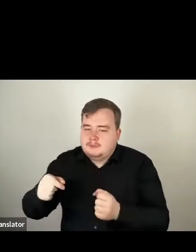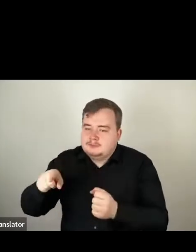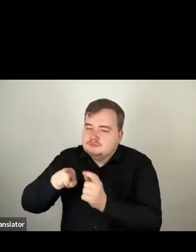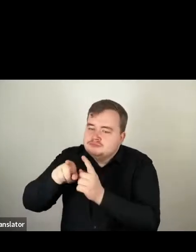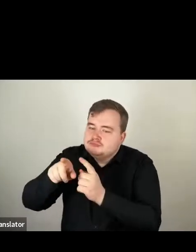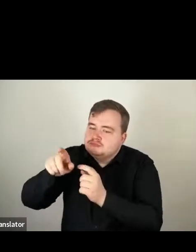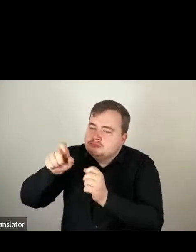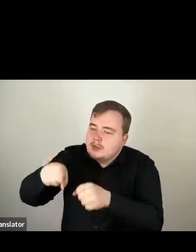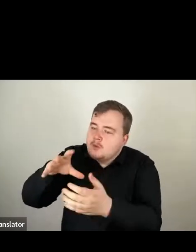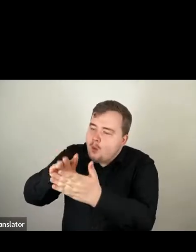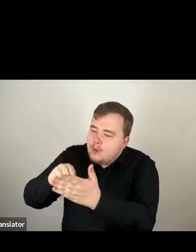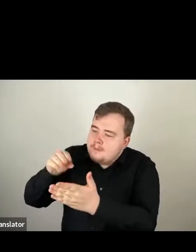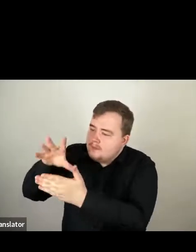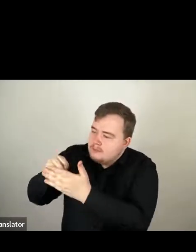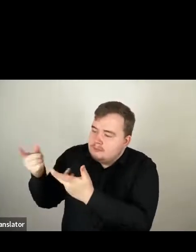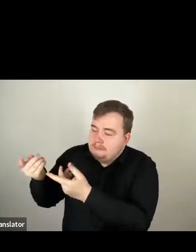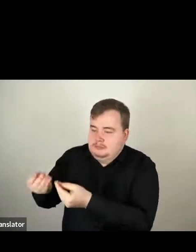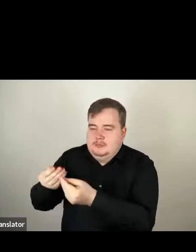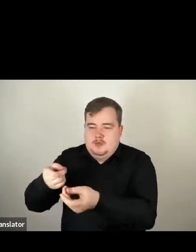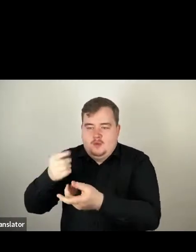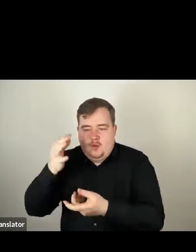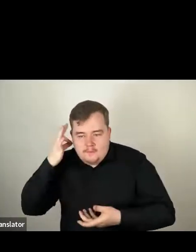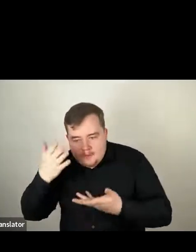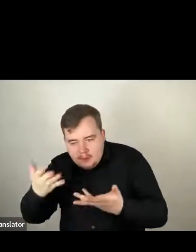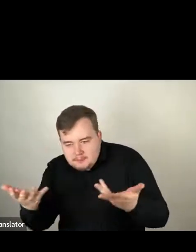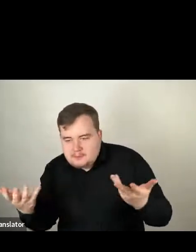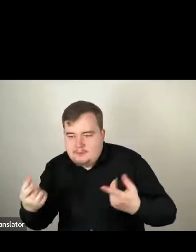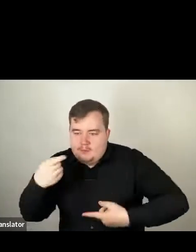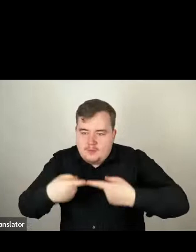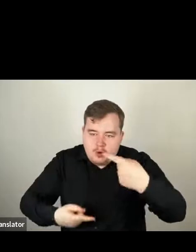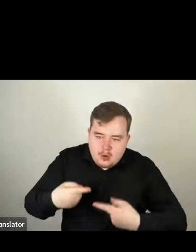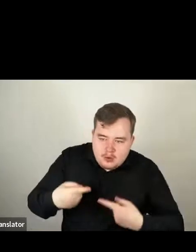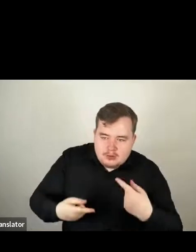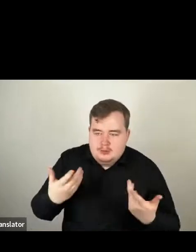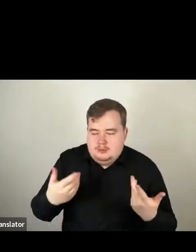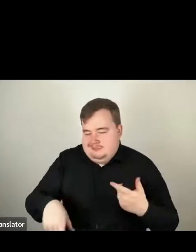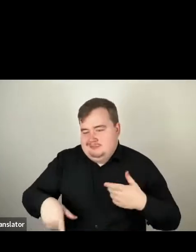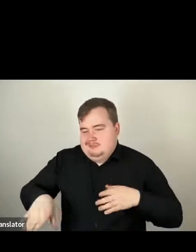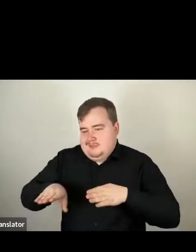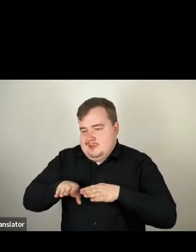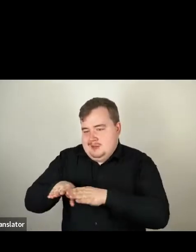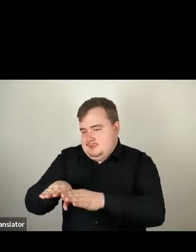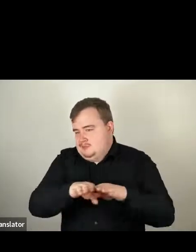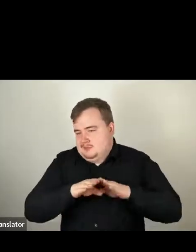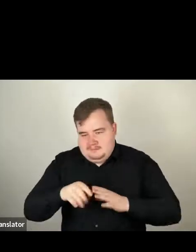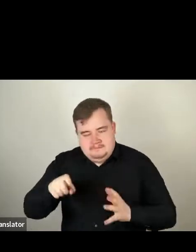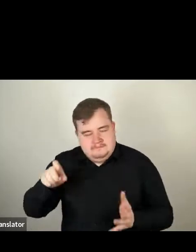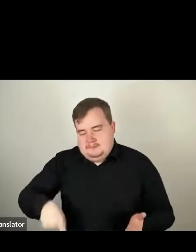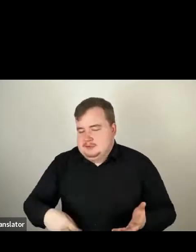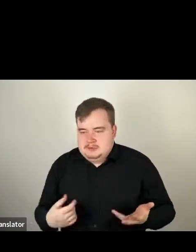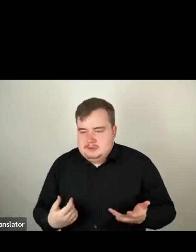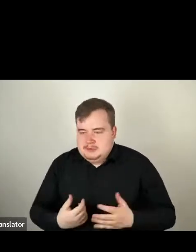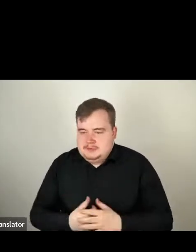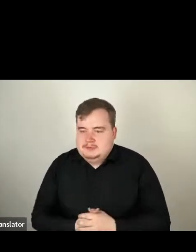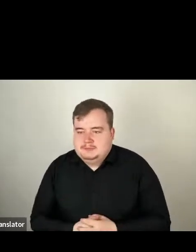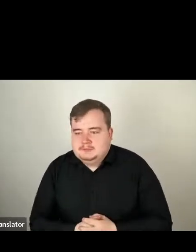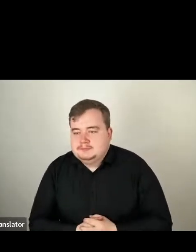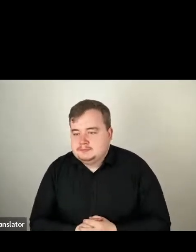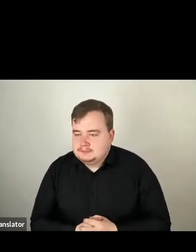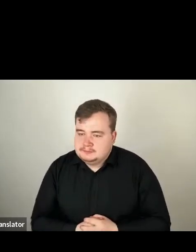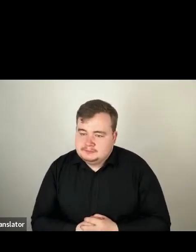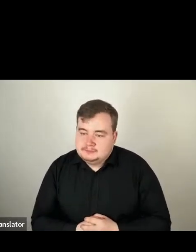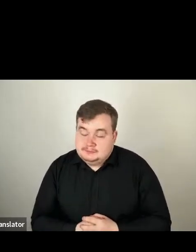in politics in general and in our societies. And I see this as well as a very important issue.